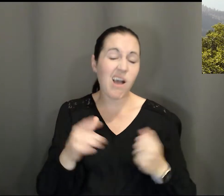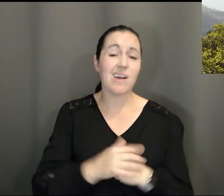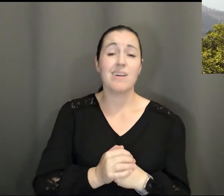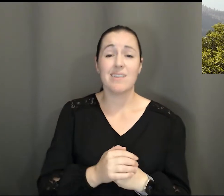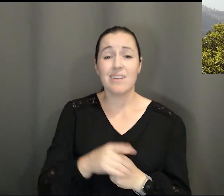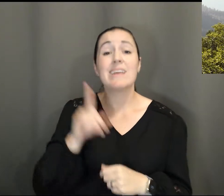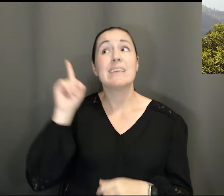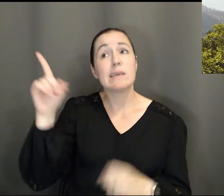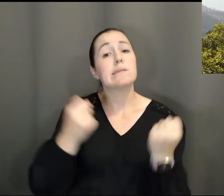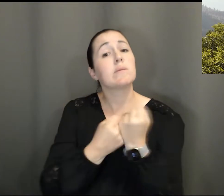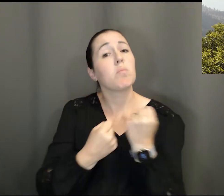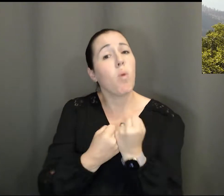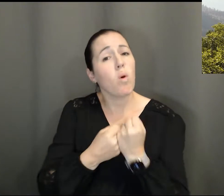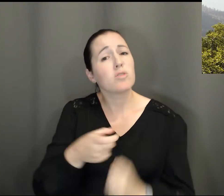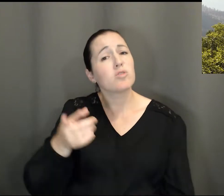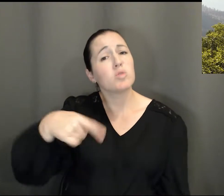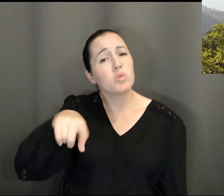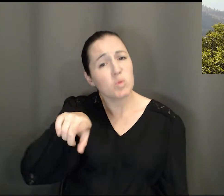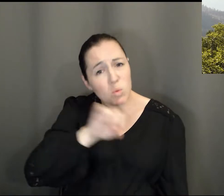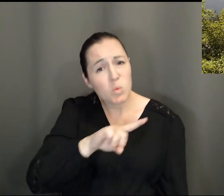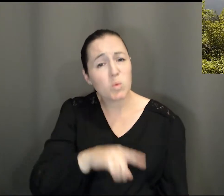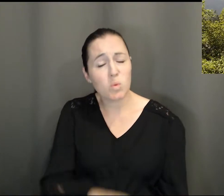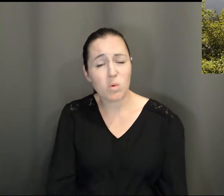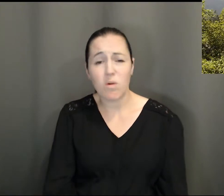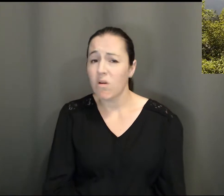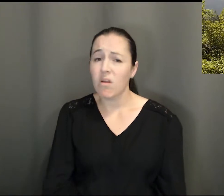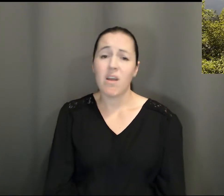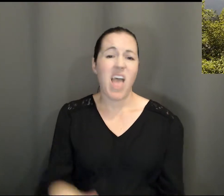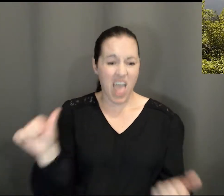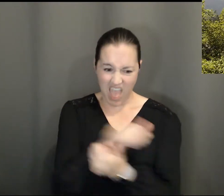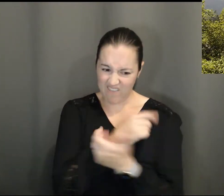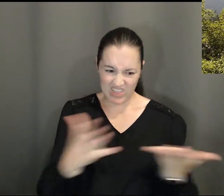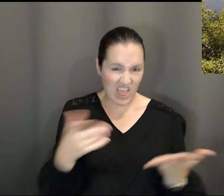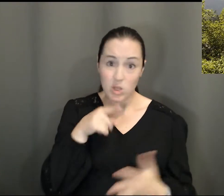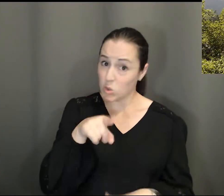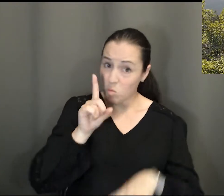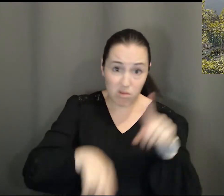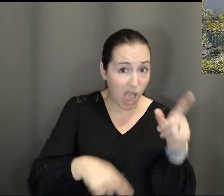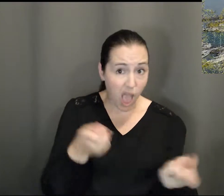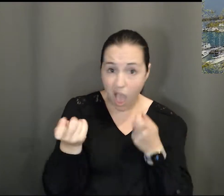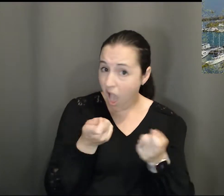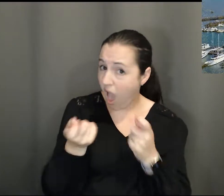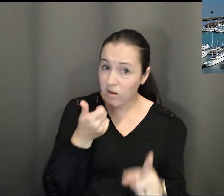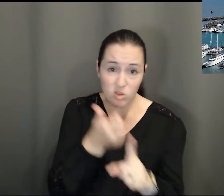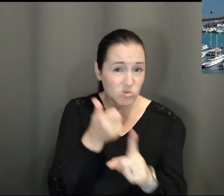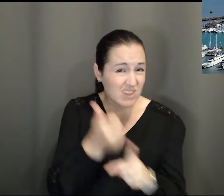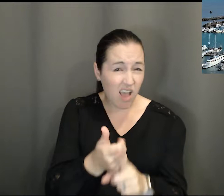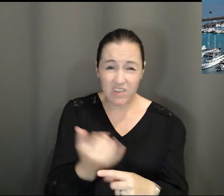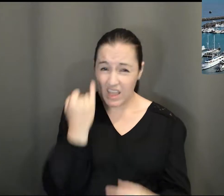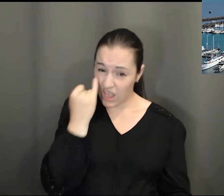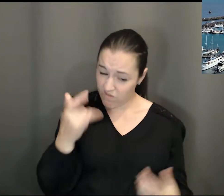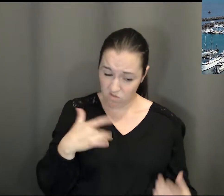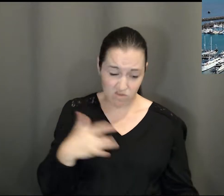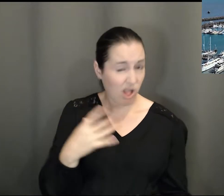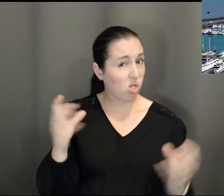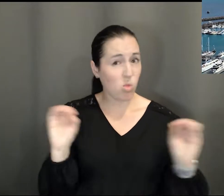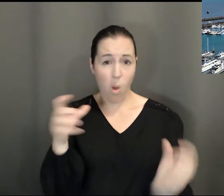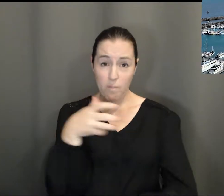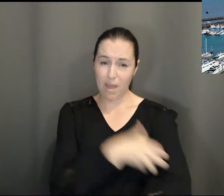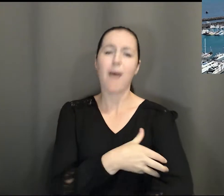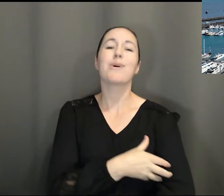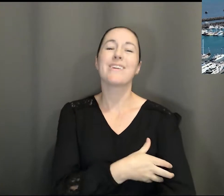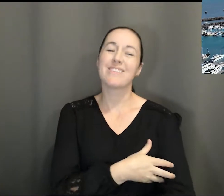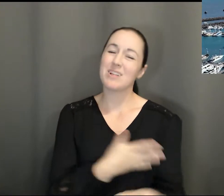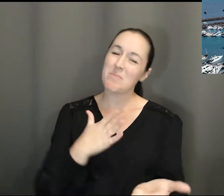friend, He does. Theologians refer to this aspect of God's character as His omnipotence.